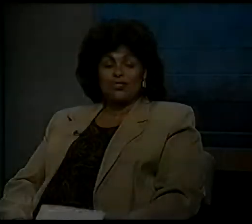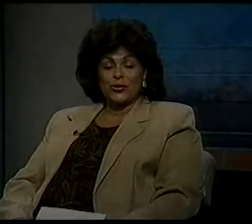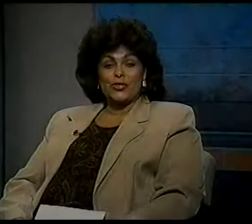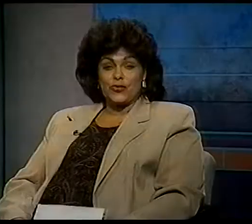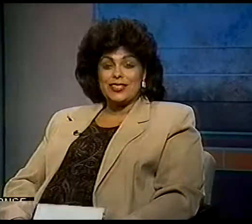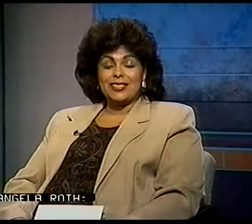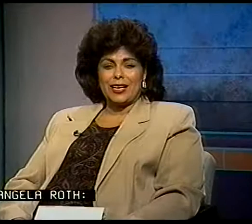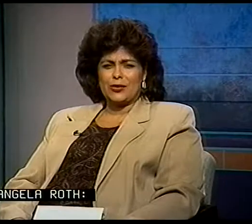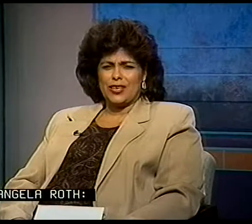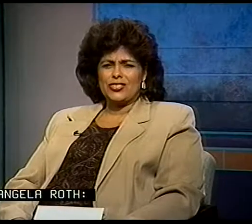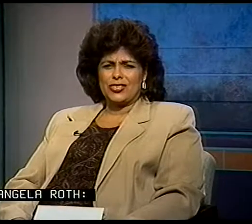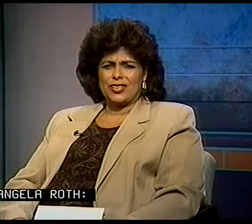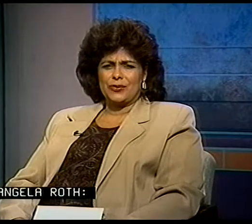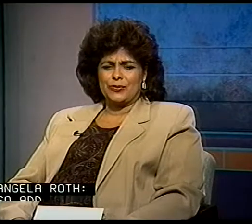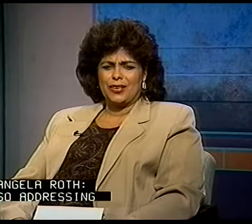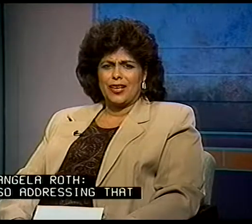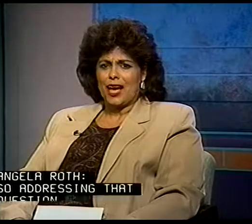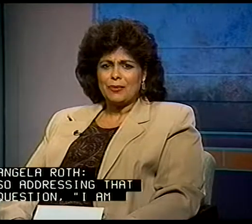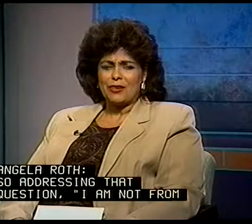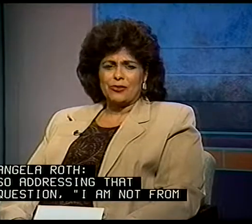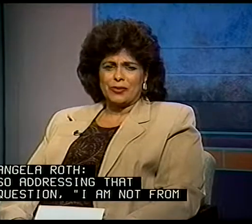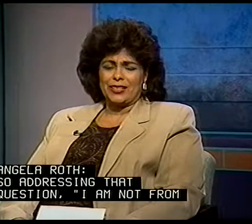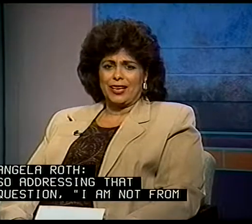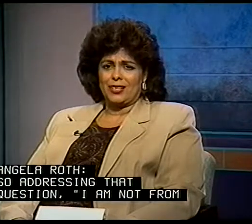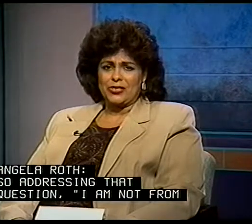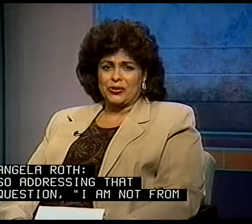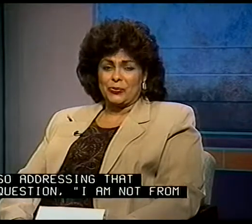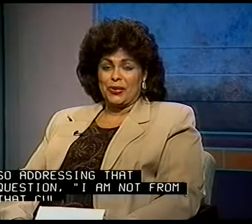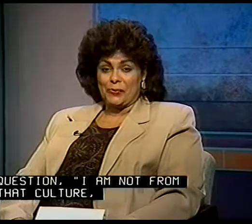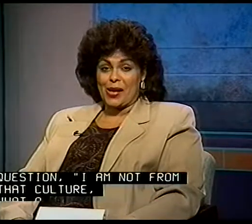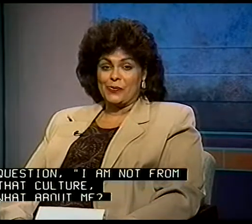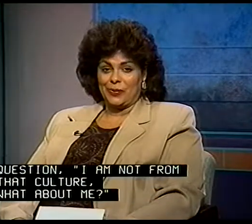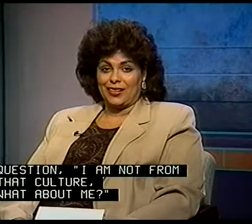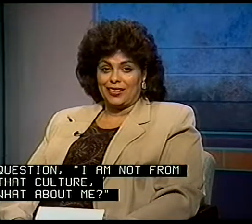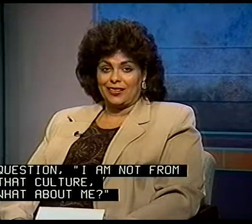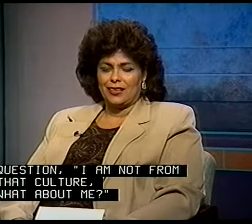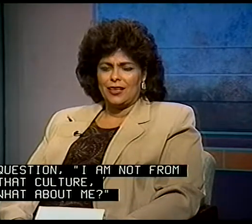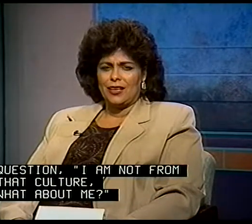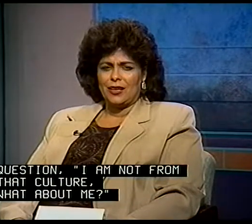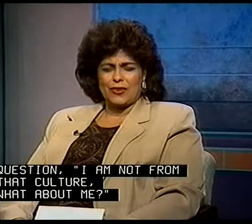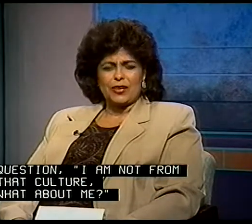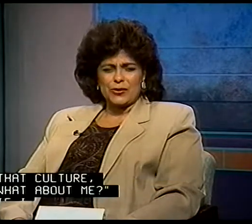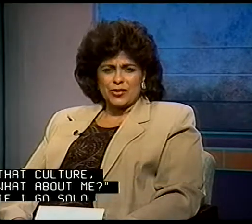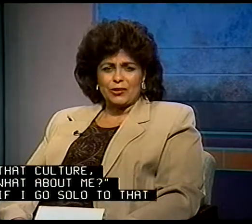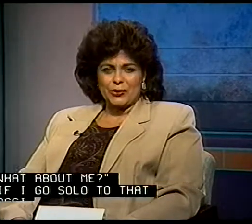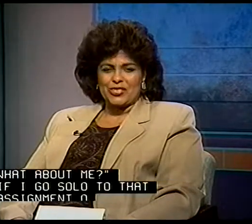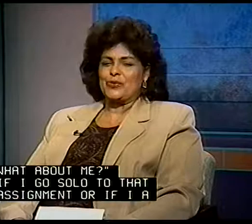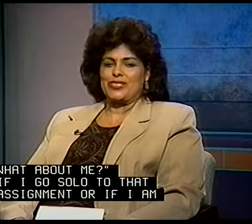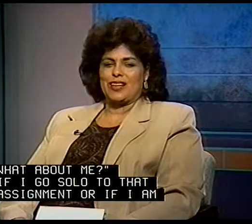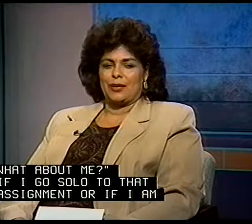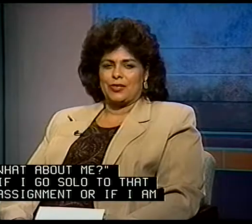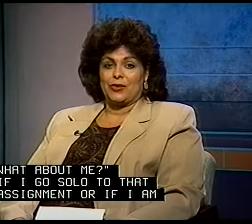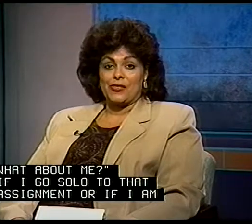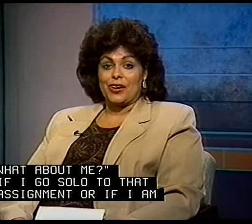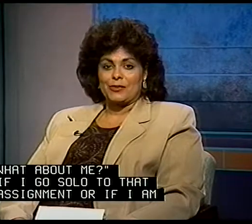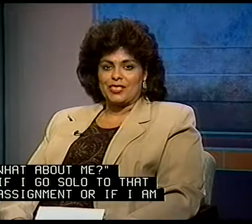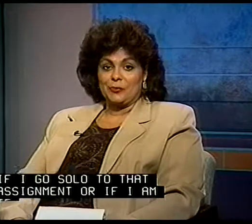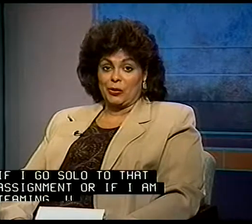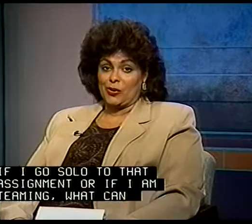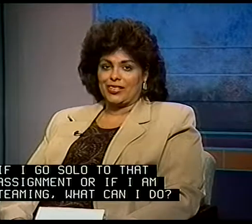So addressing that question of, I'm not from that culture, what about me? If I go solo into assignment, or if I'm teaming, what could I